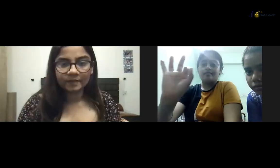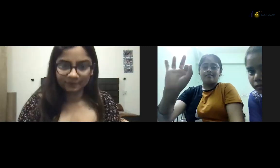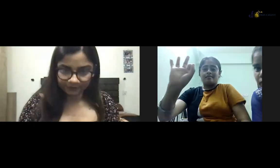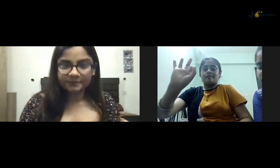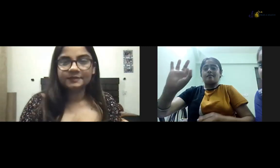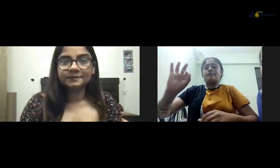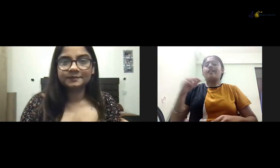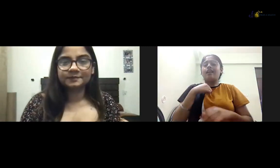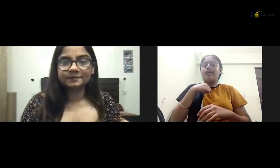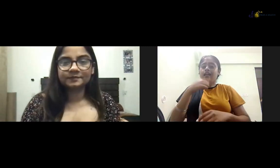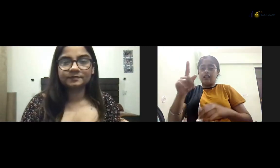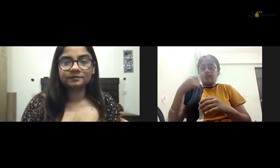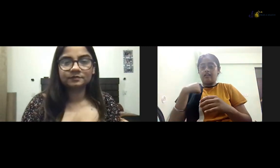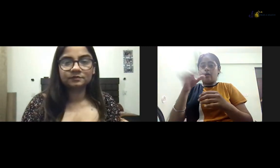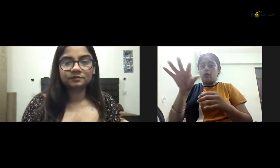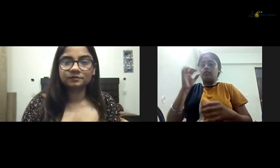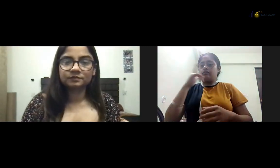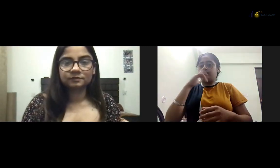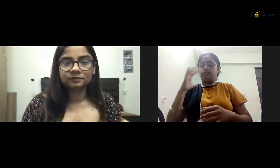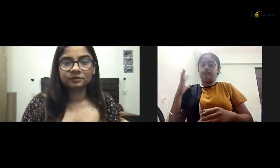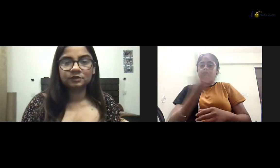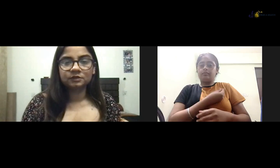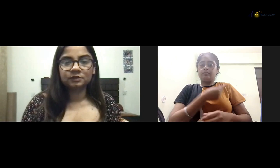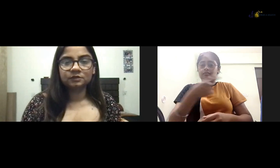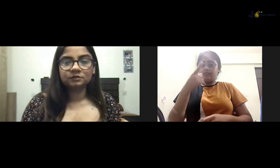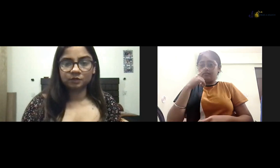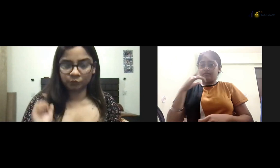Simran, yes, thank you.